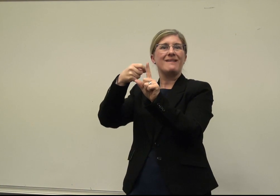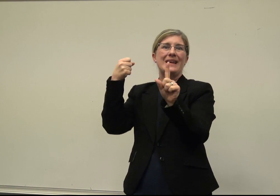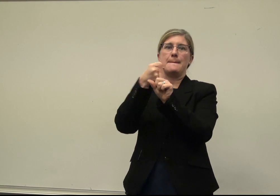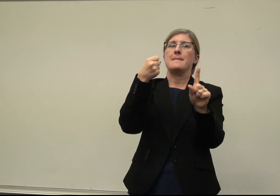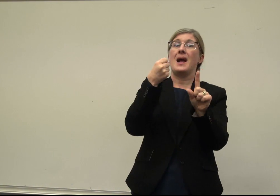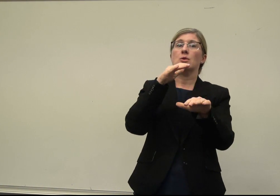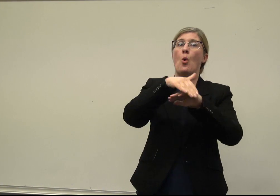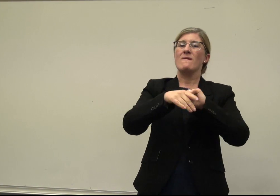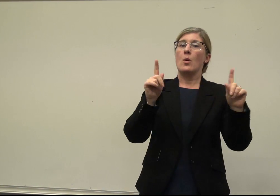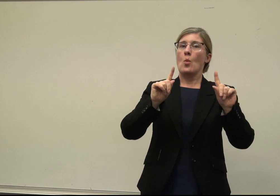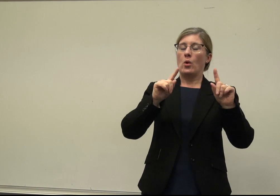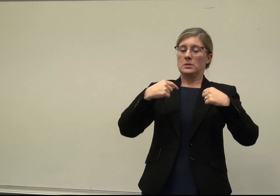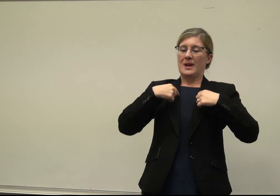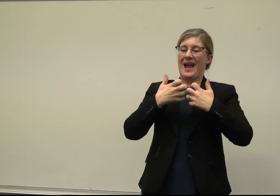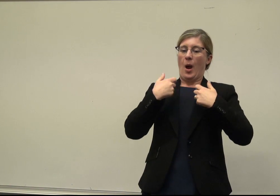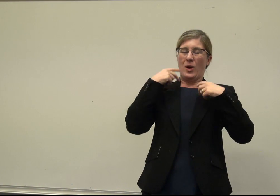abilities